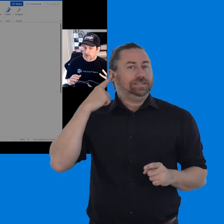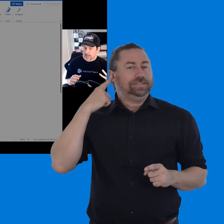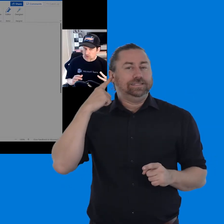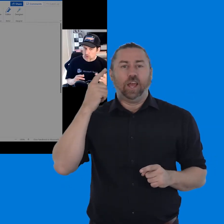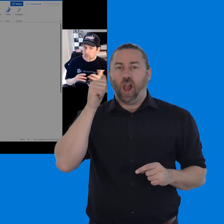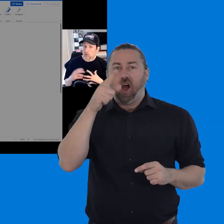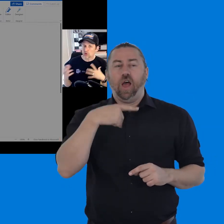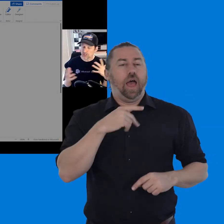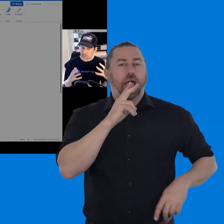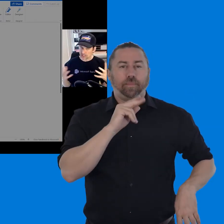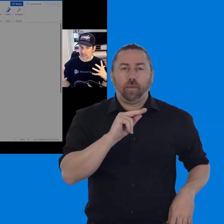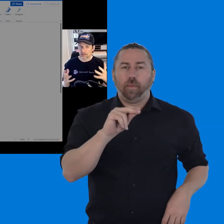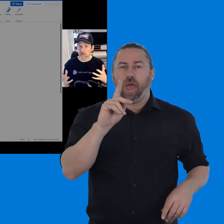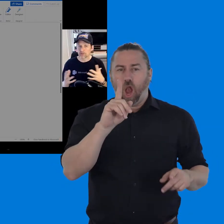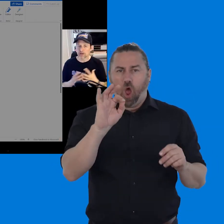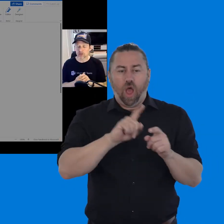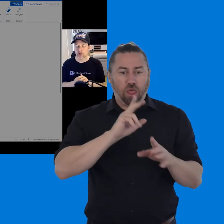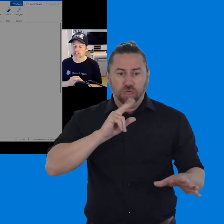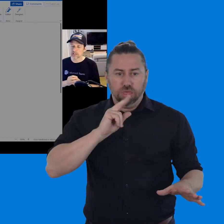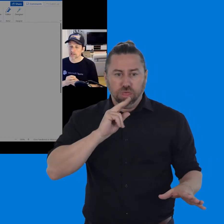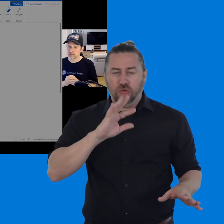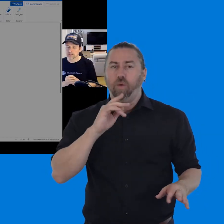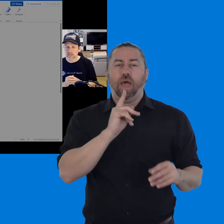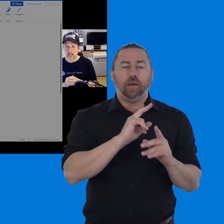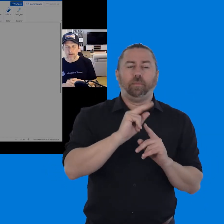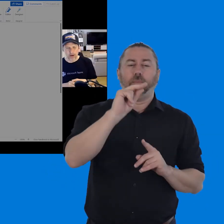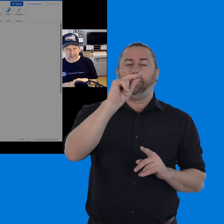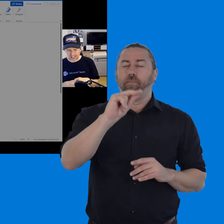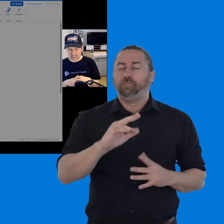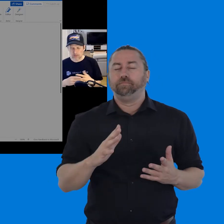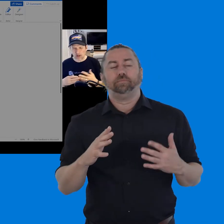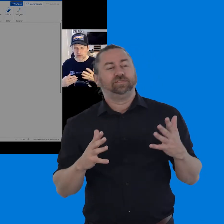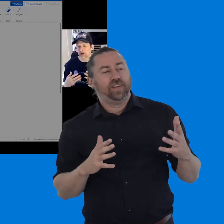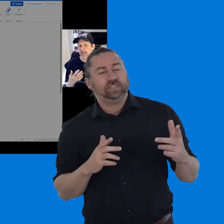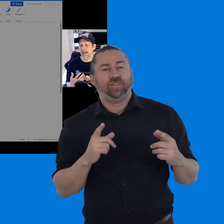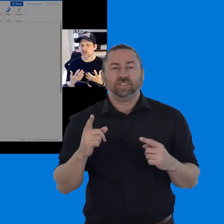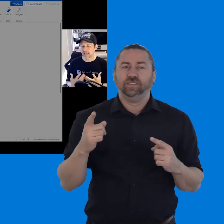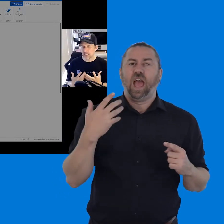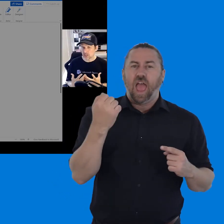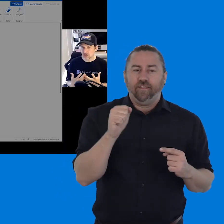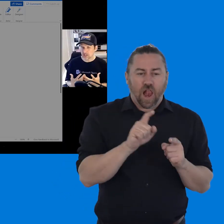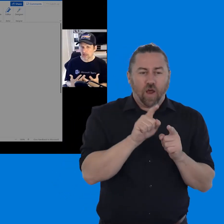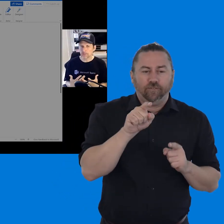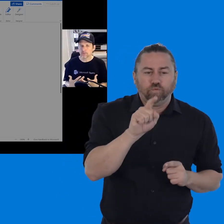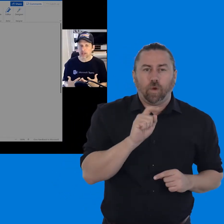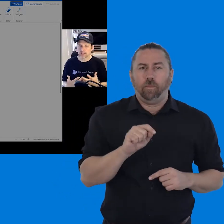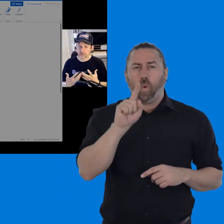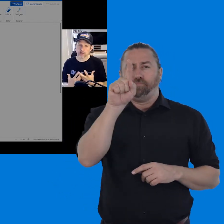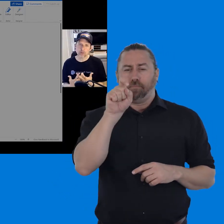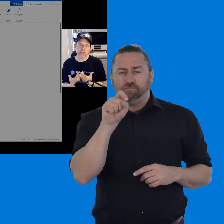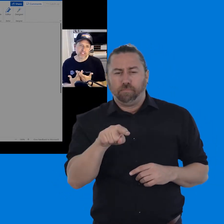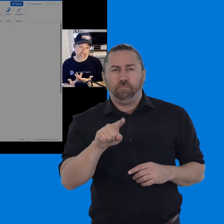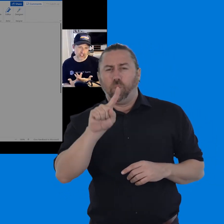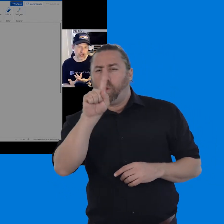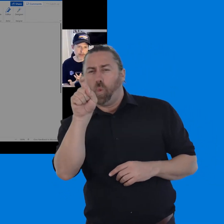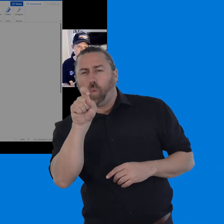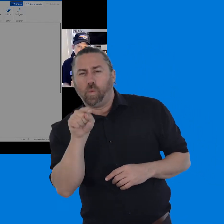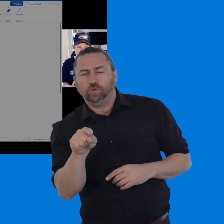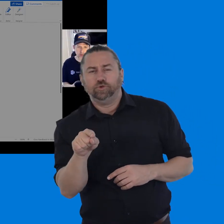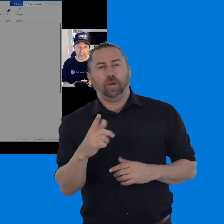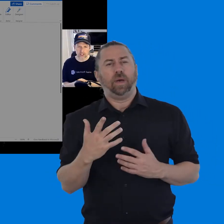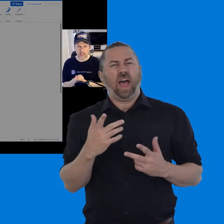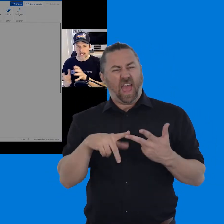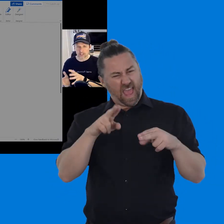listen for my natural pauses and attempt to punctuate the sentences. But I think sometimes we're in an education setting, and especially when we're teaching